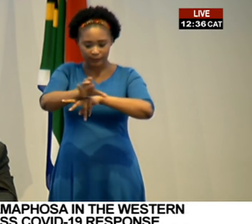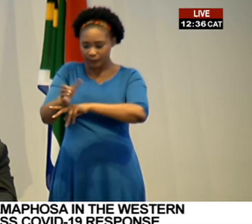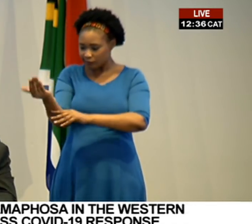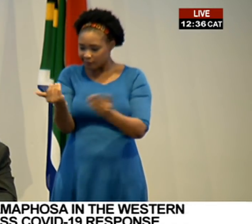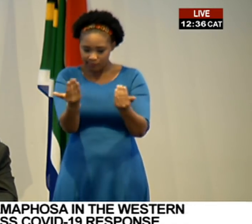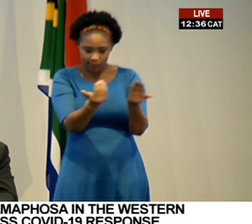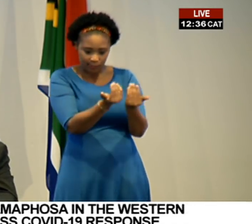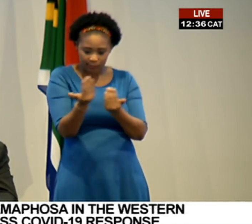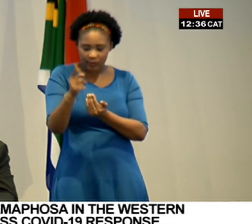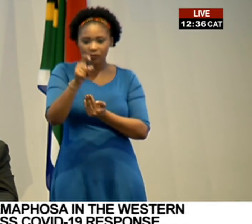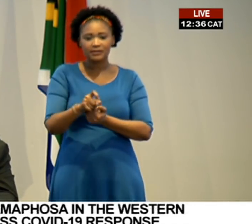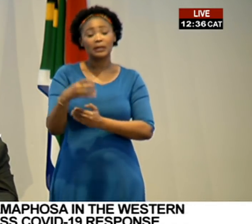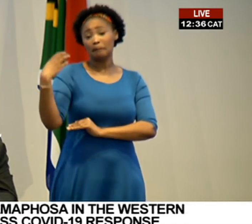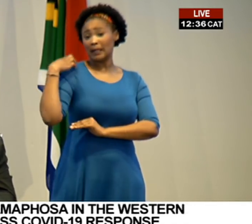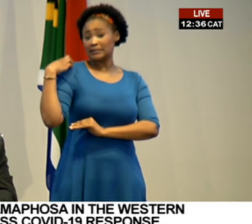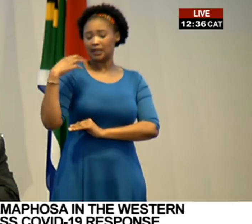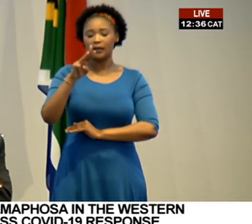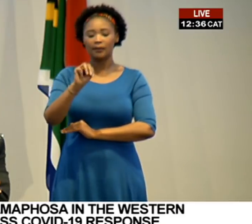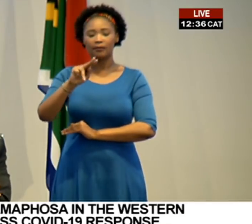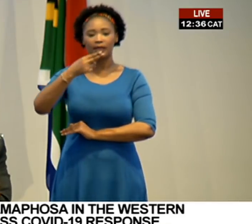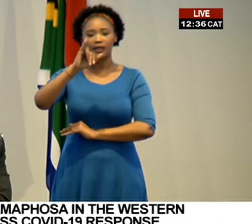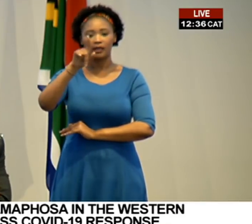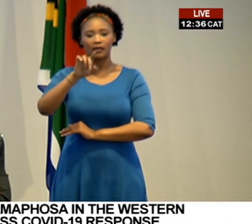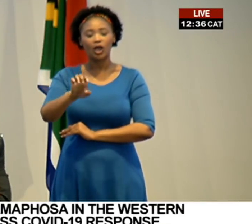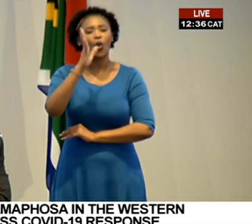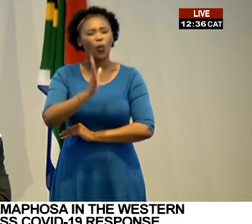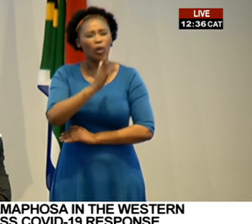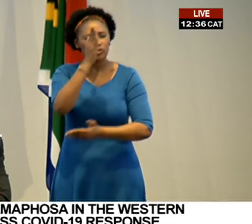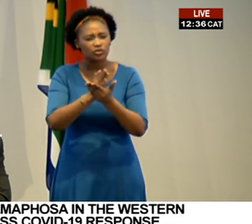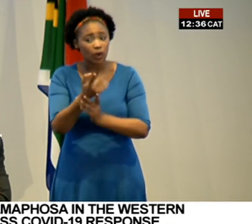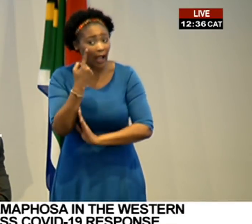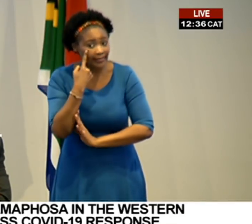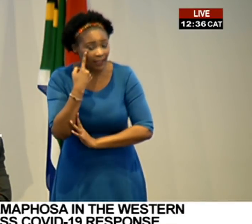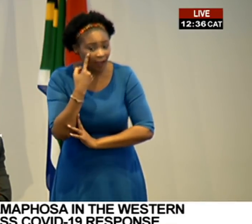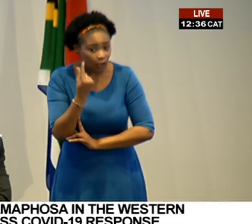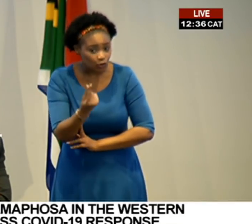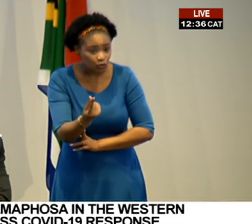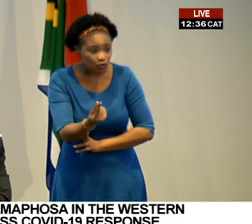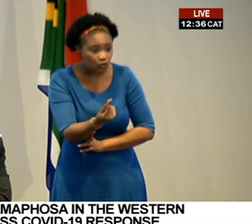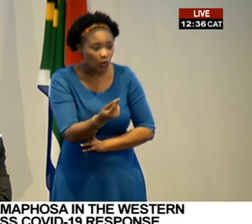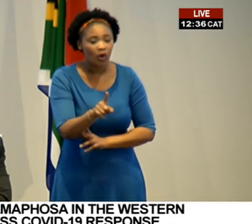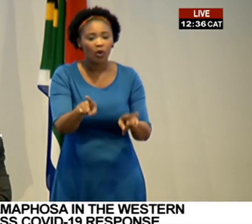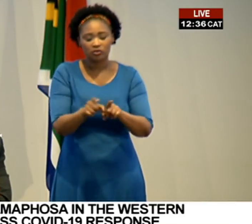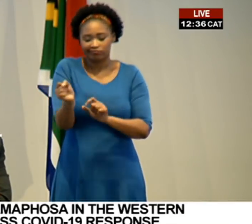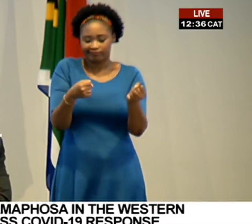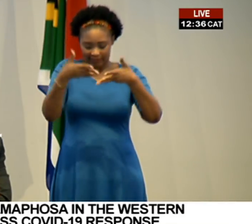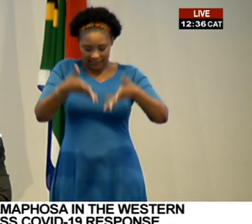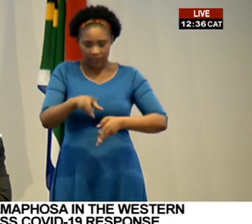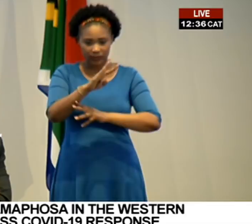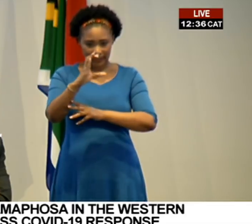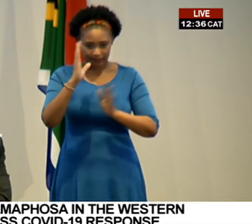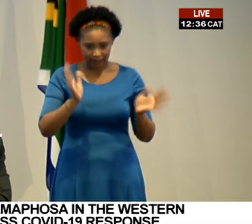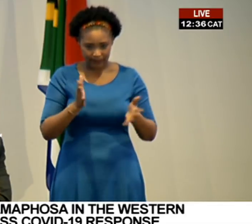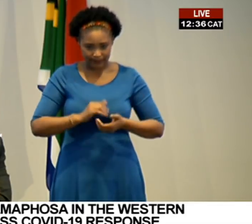and Minister Mkhize will make sure that they are identified and they are brought here.